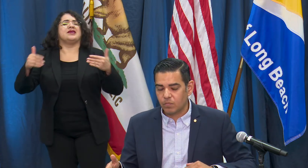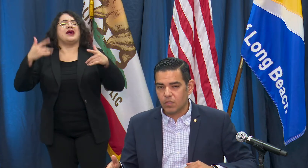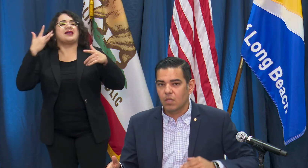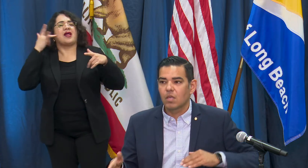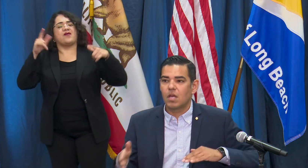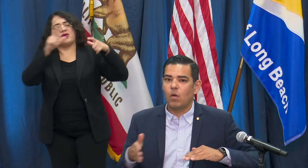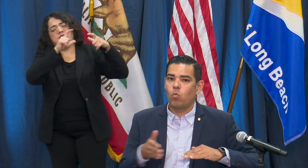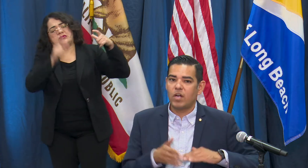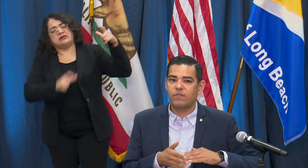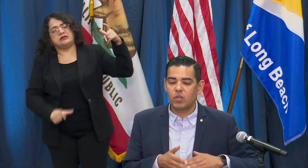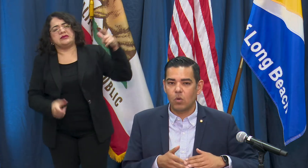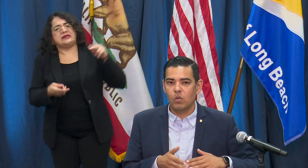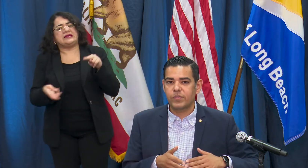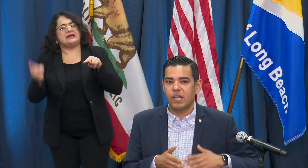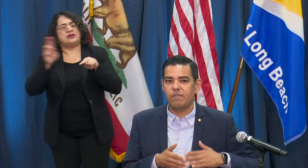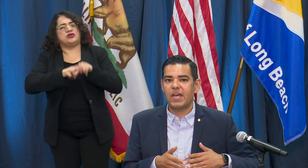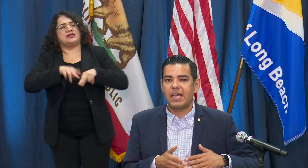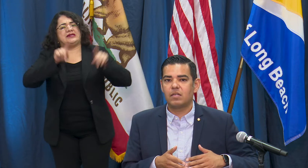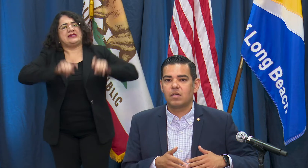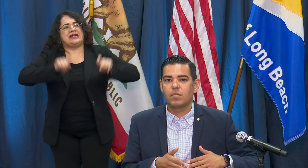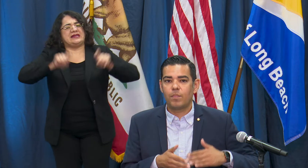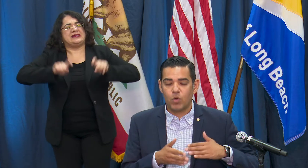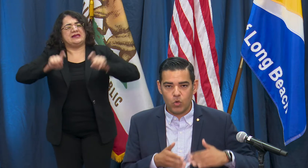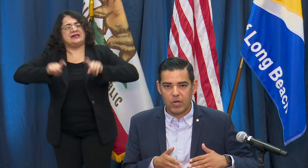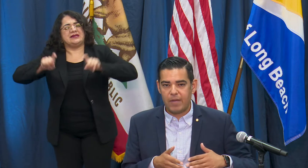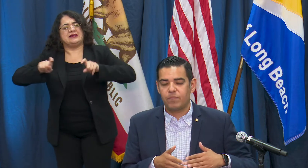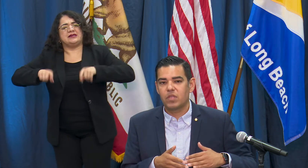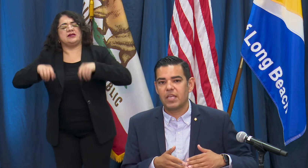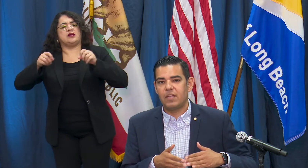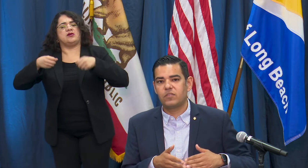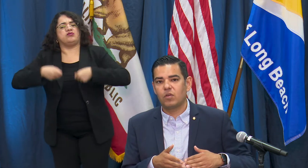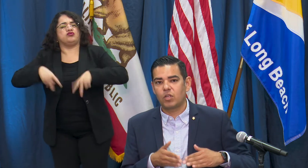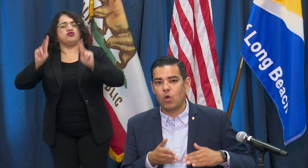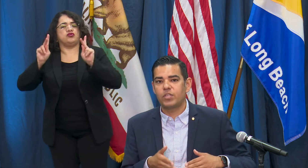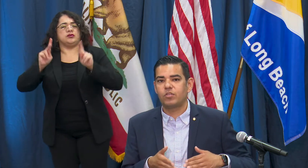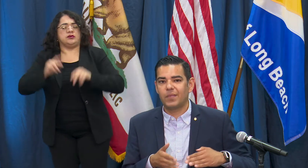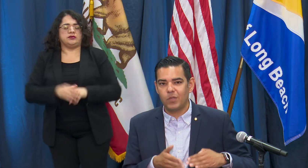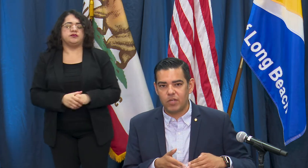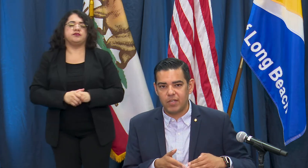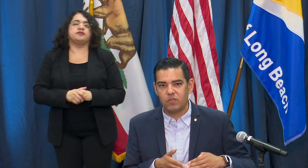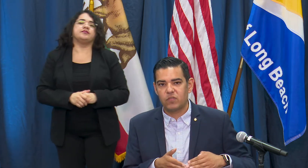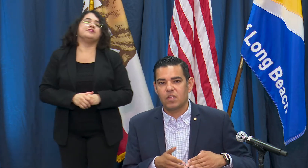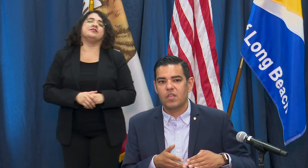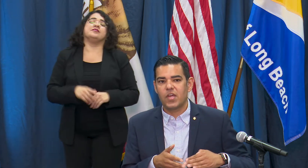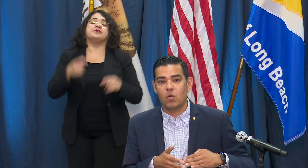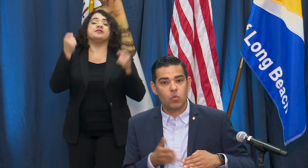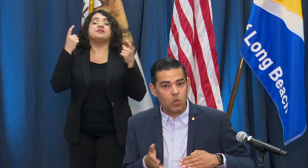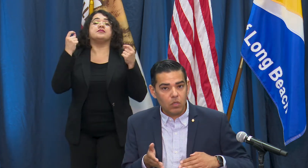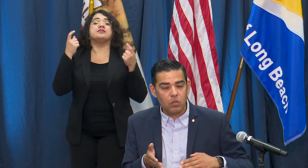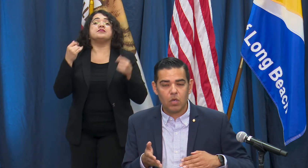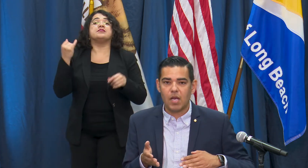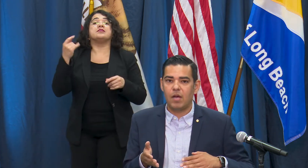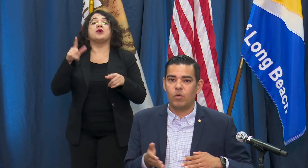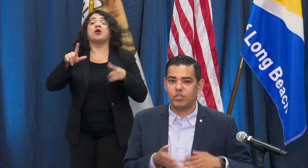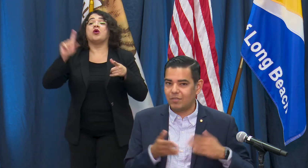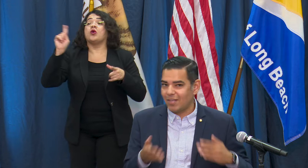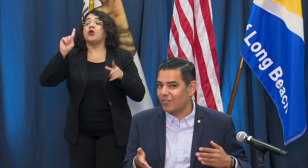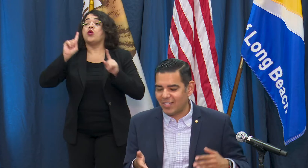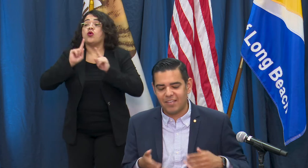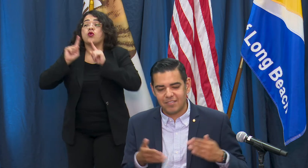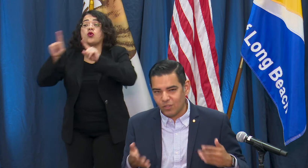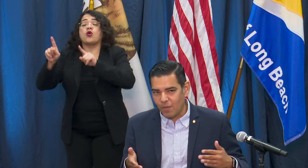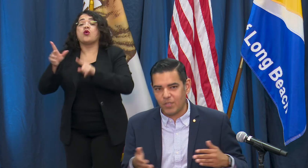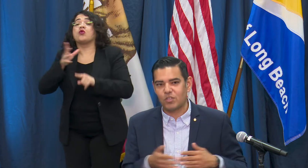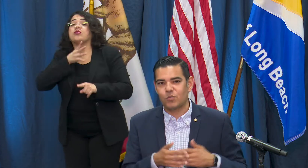state. One of the goals of that program is to go into communities that are rural, which is